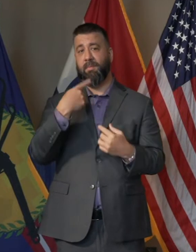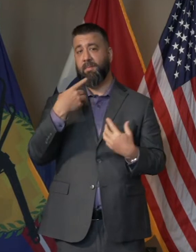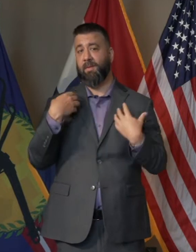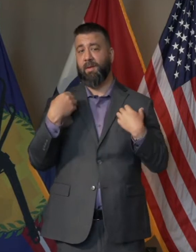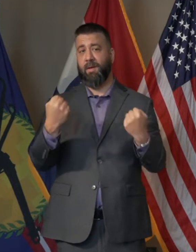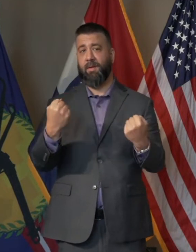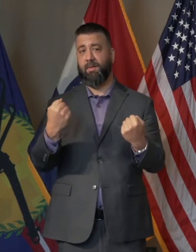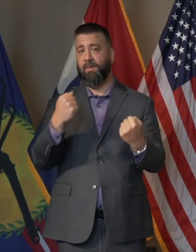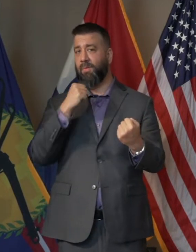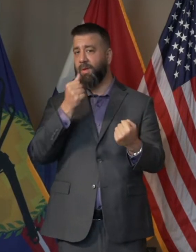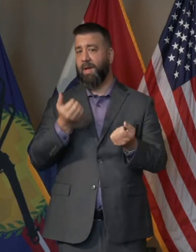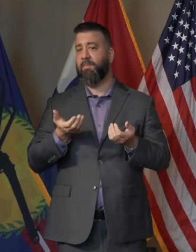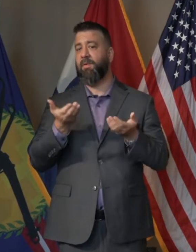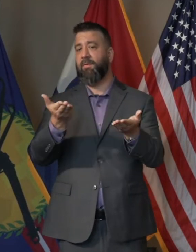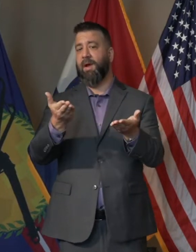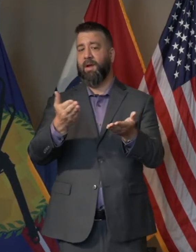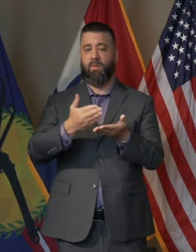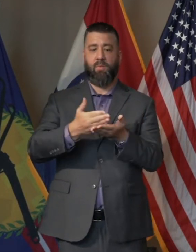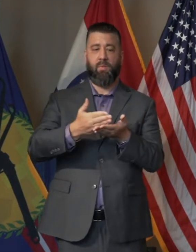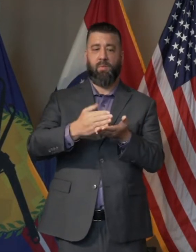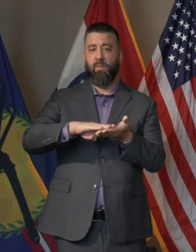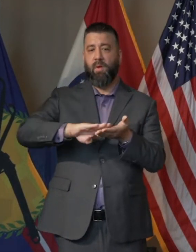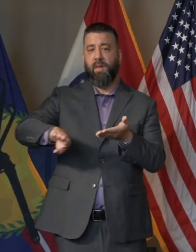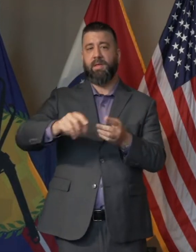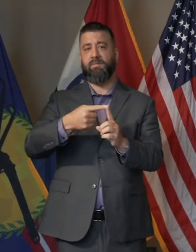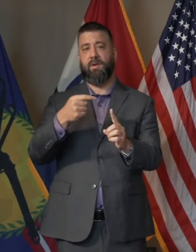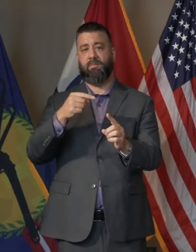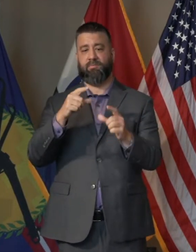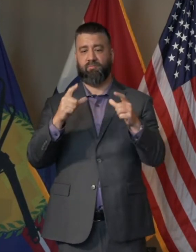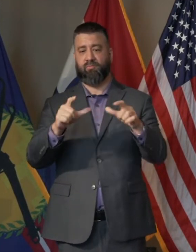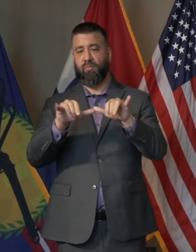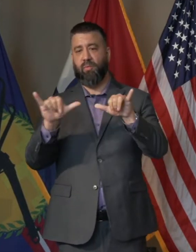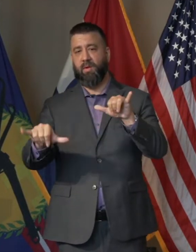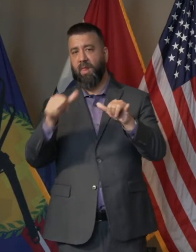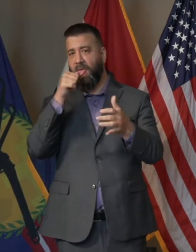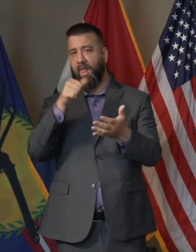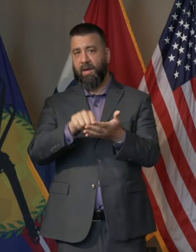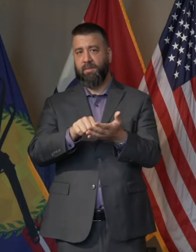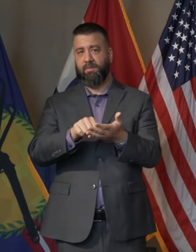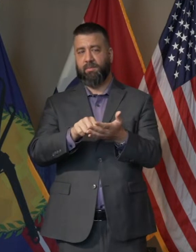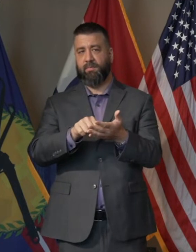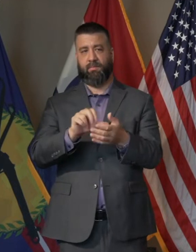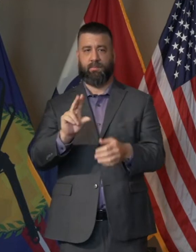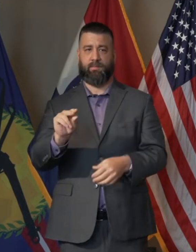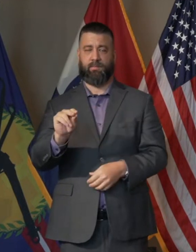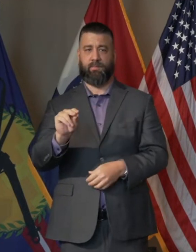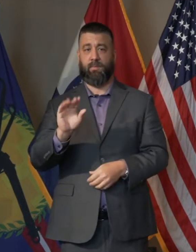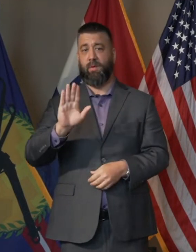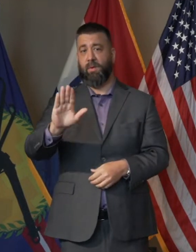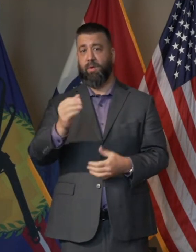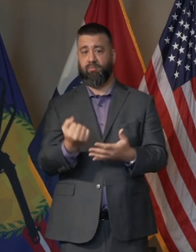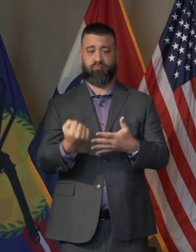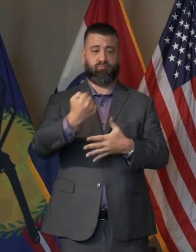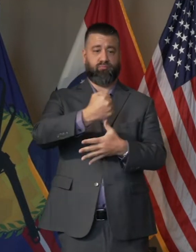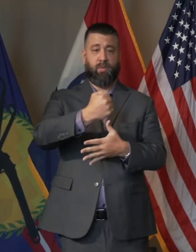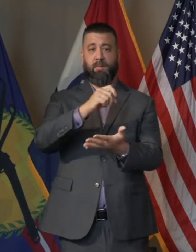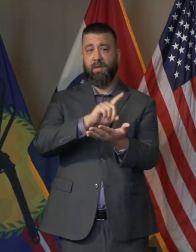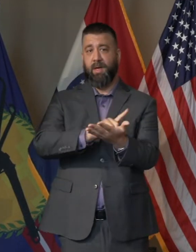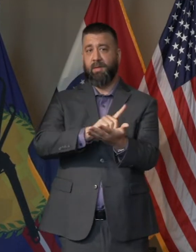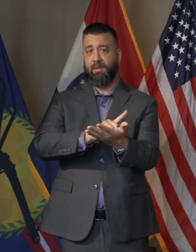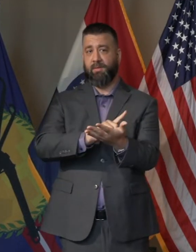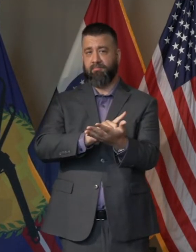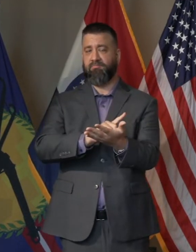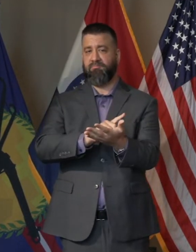be providing release from isolation or release from quarantine letters. Your primary care physician